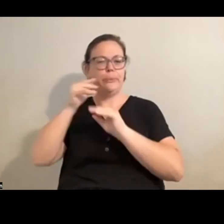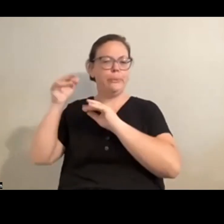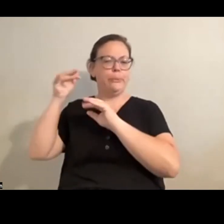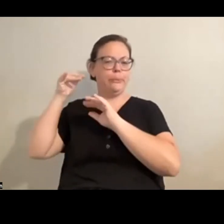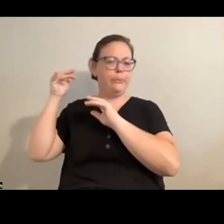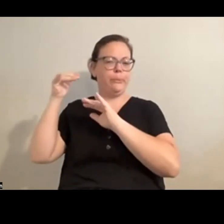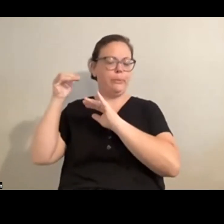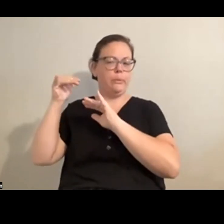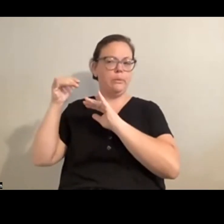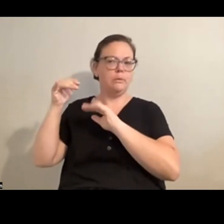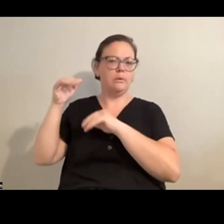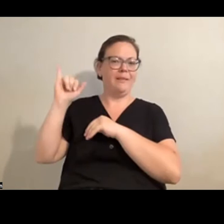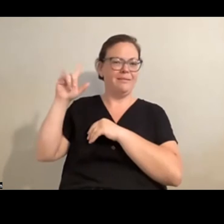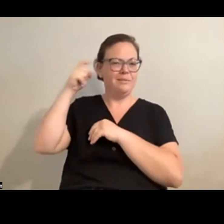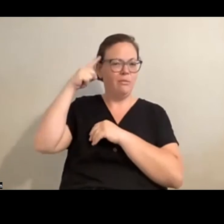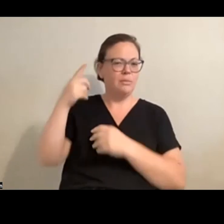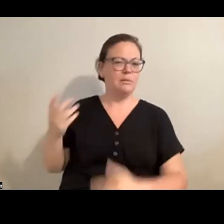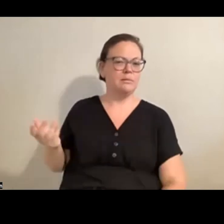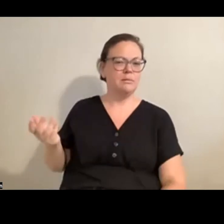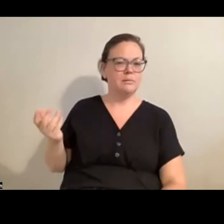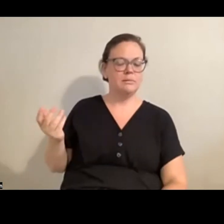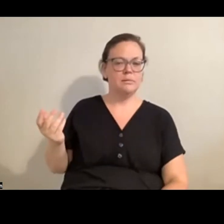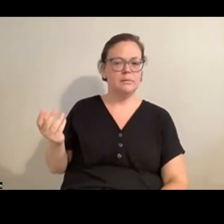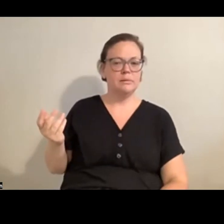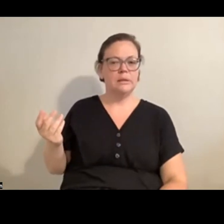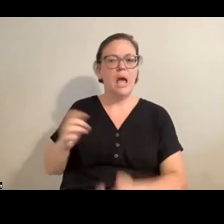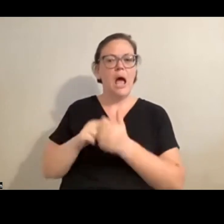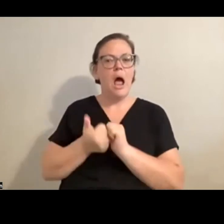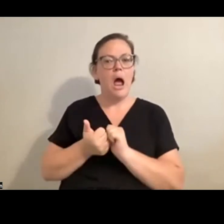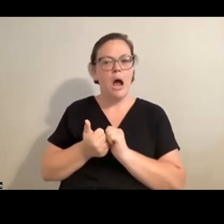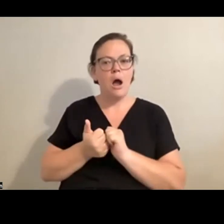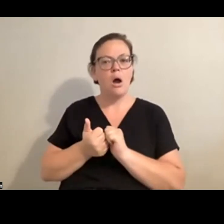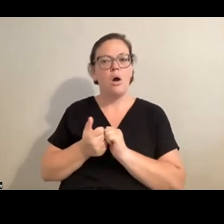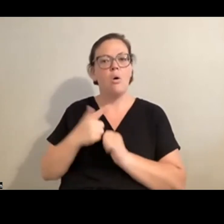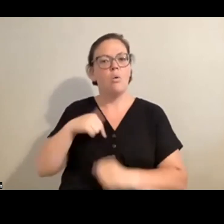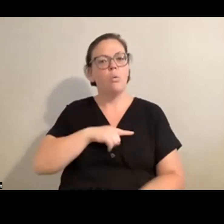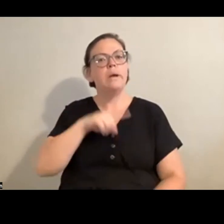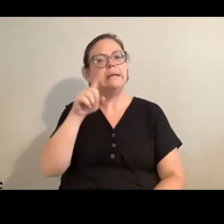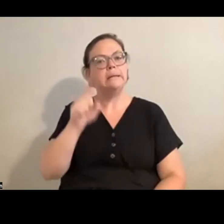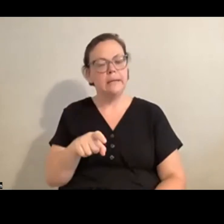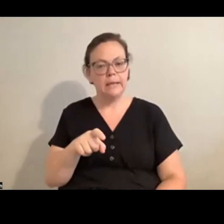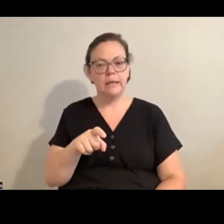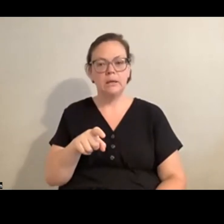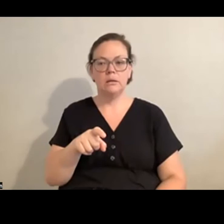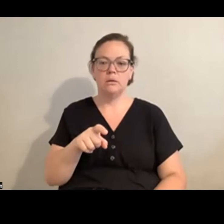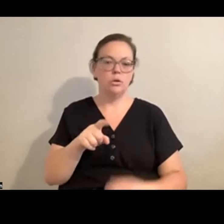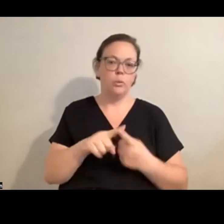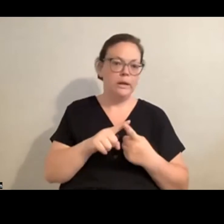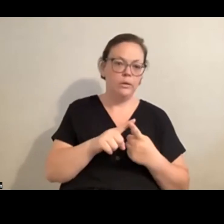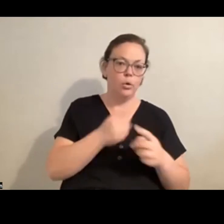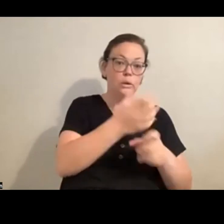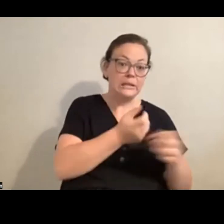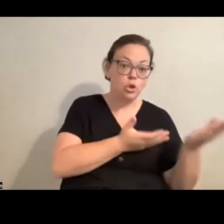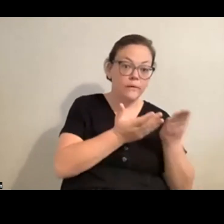bureaucracy and these ways in which we are needing to either get services